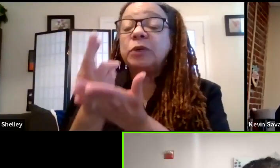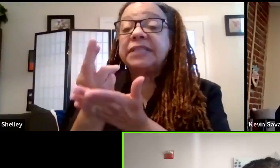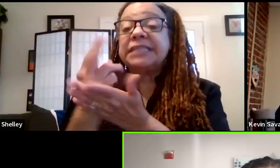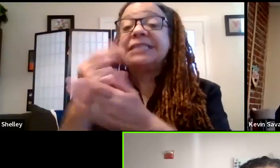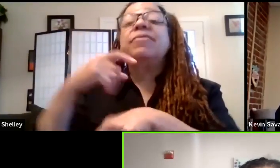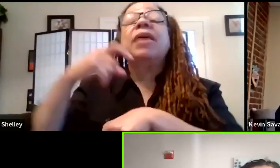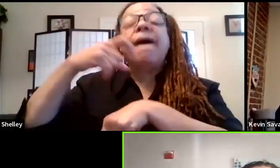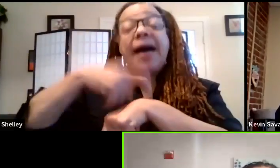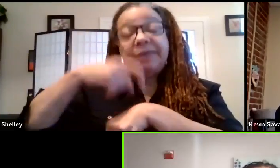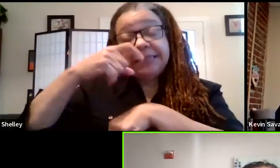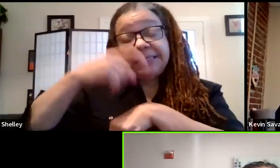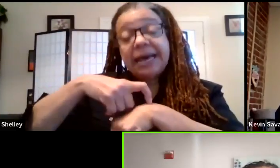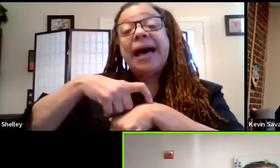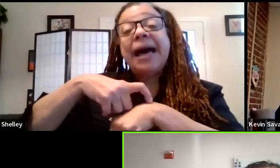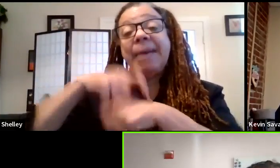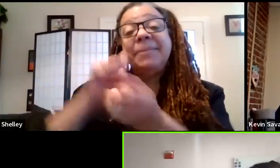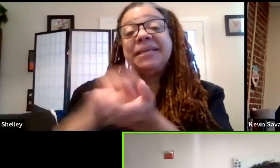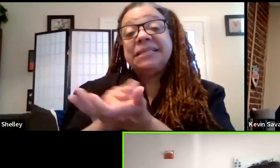a lot